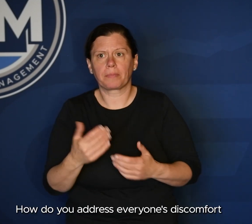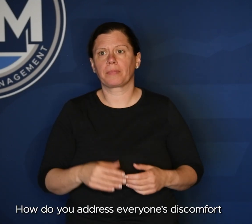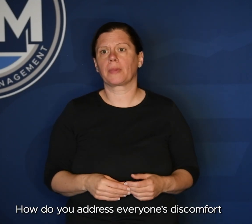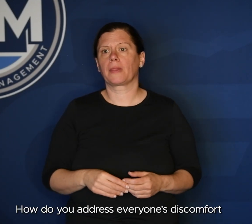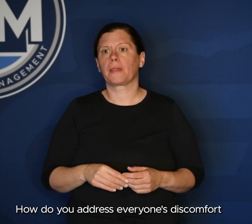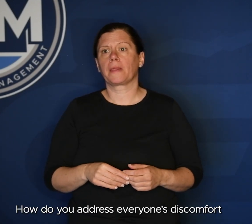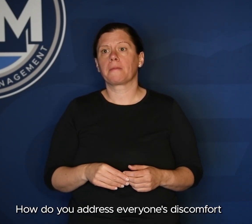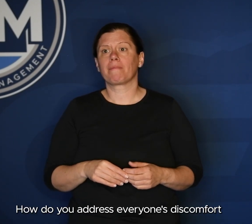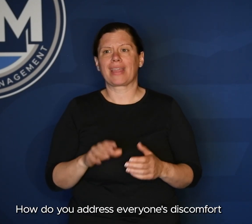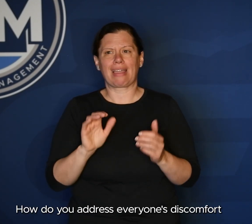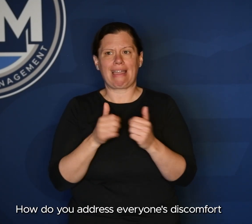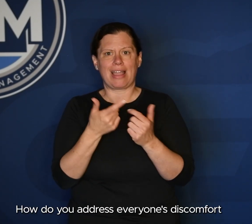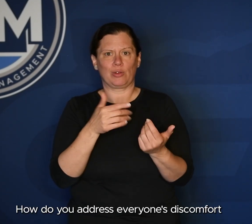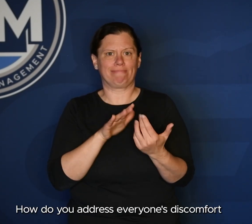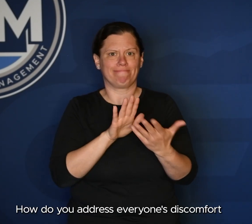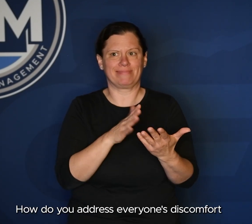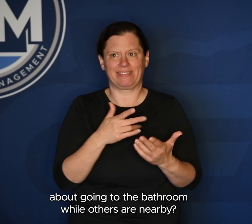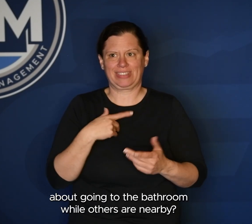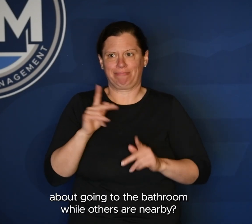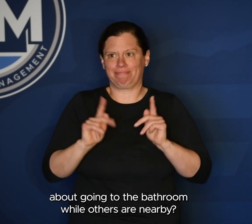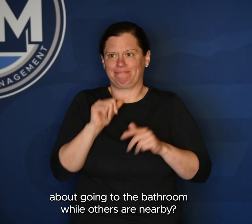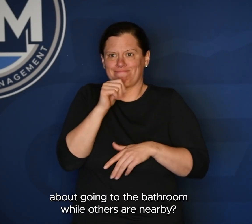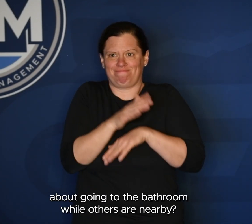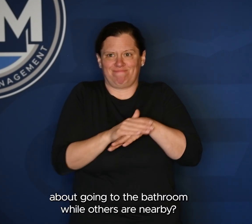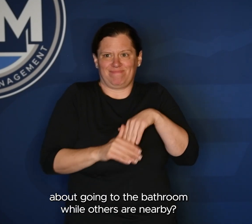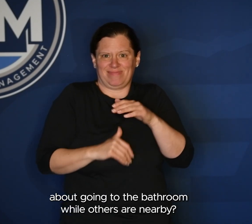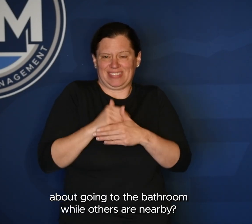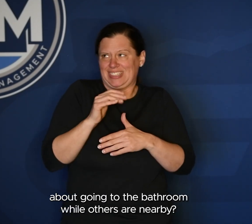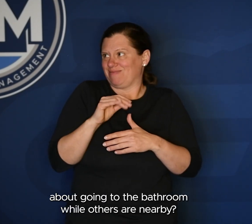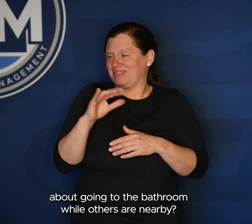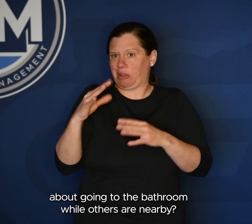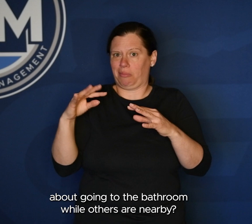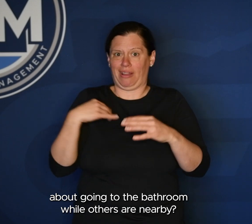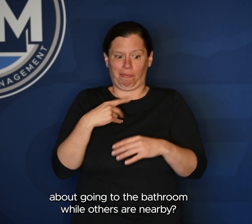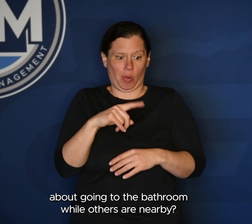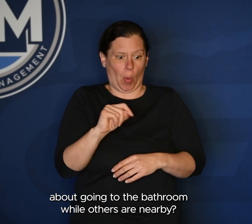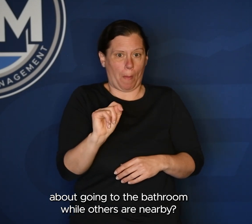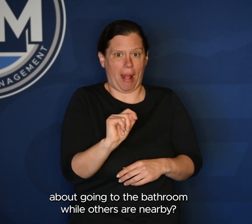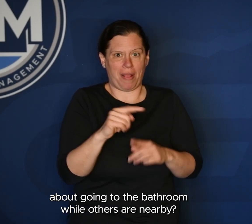How do you address everyone's discomfort about going to the bathroom while others are nearby?